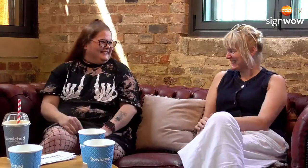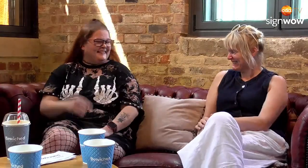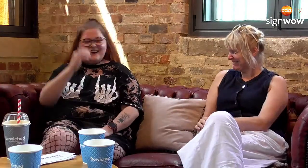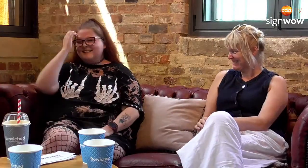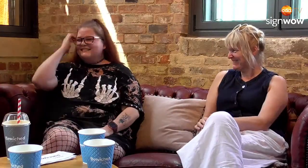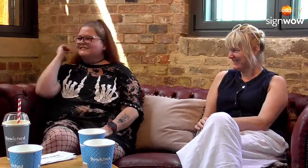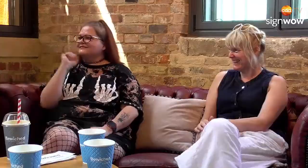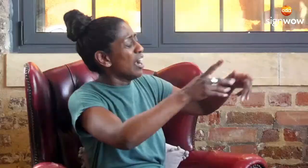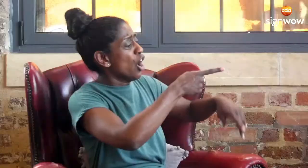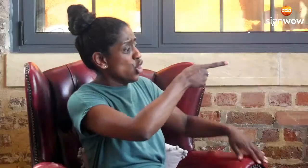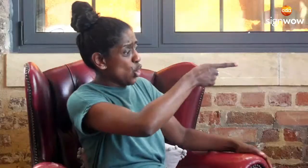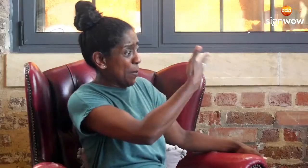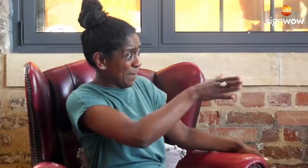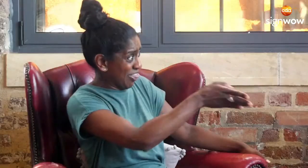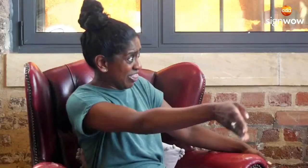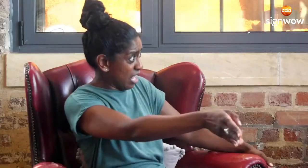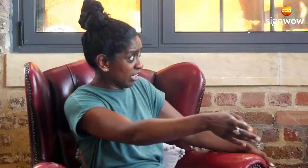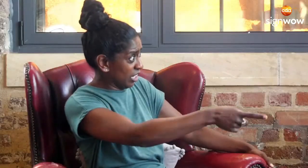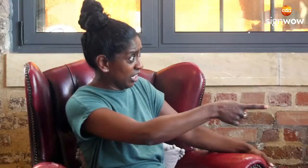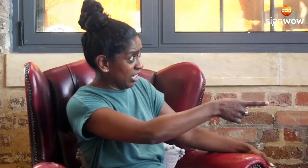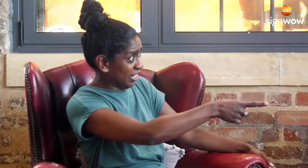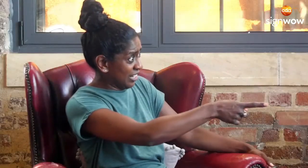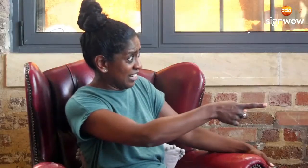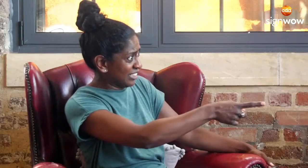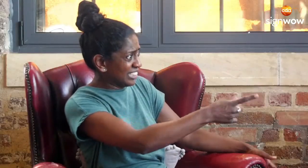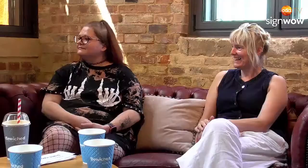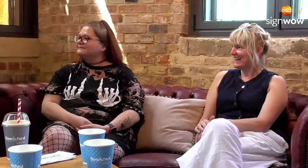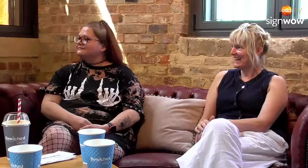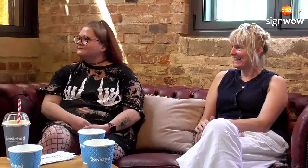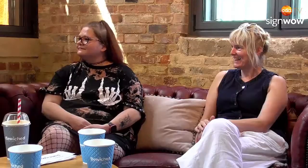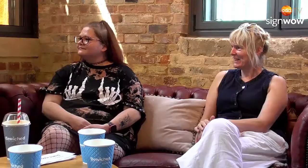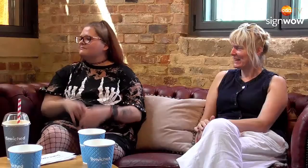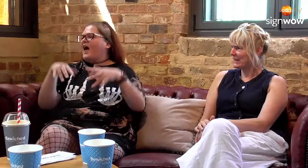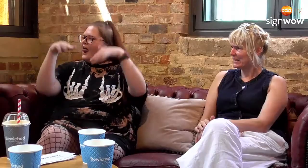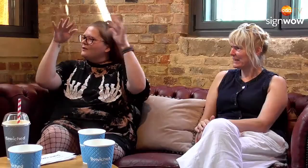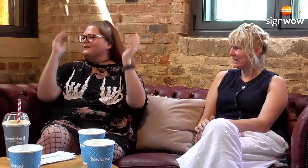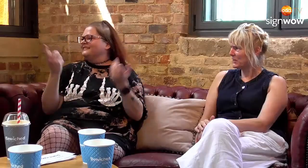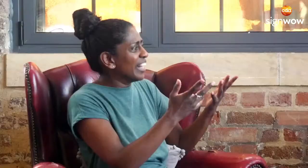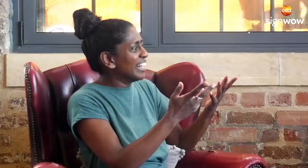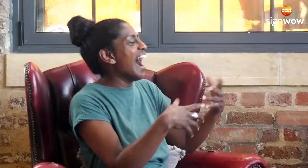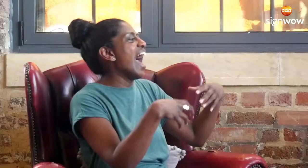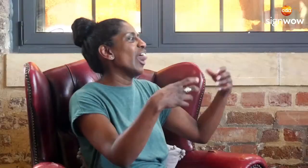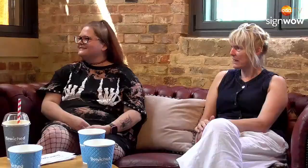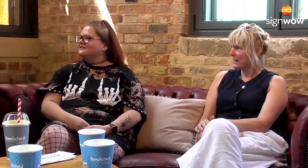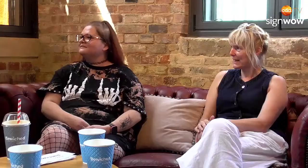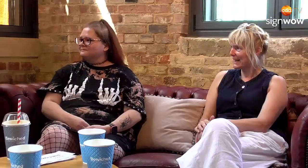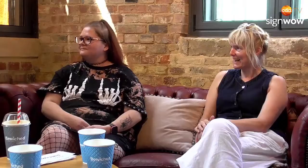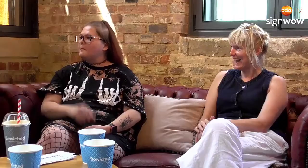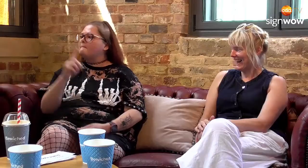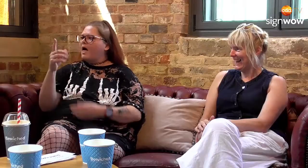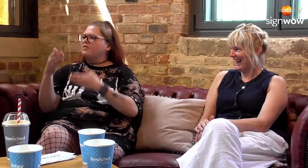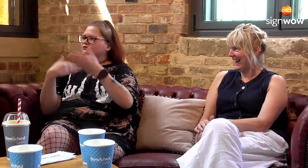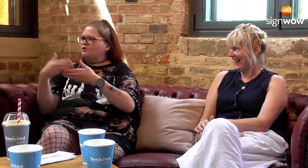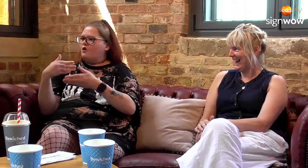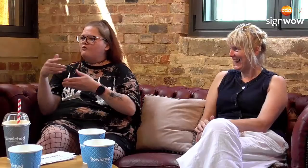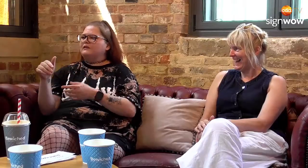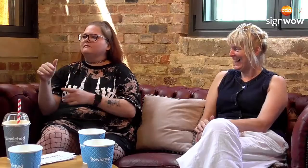weird. So you've been there, right? Yeah, twice. At Halloween. Ah, I